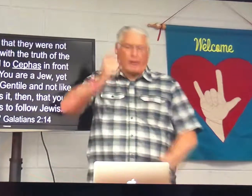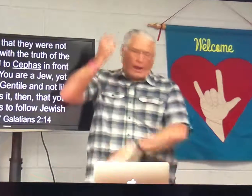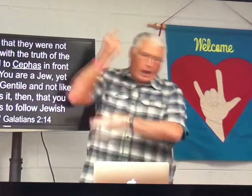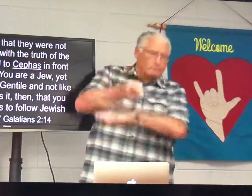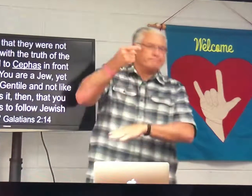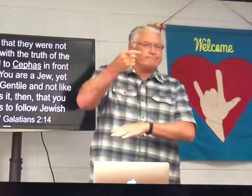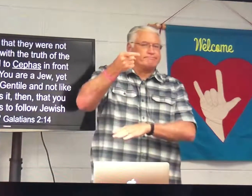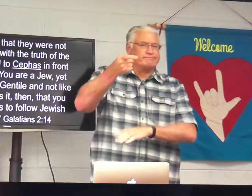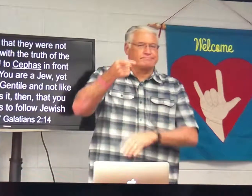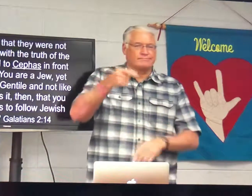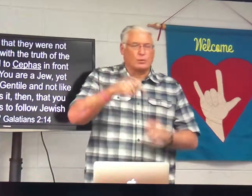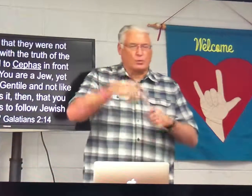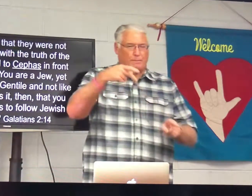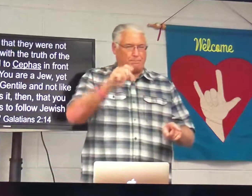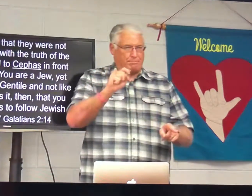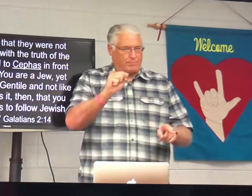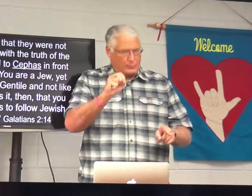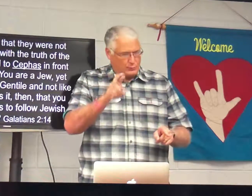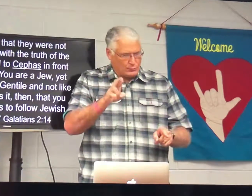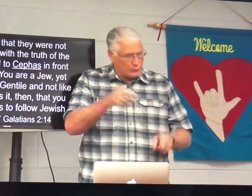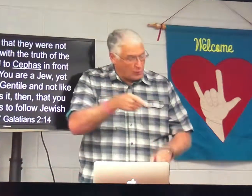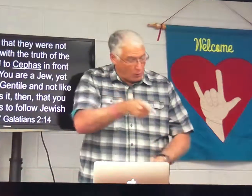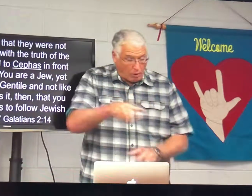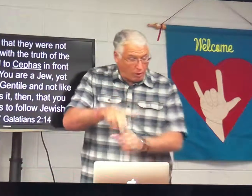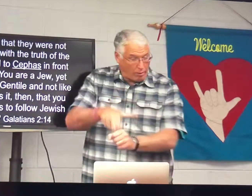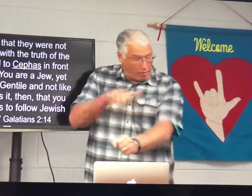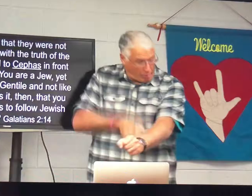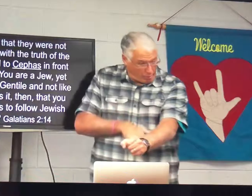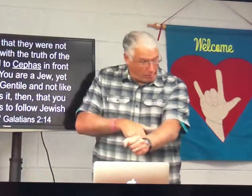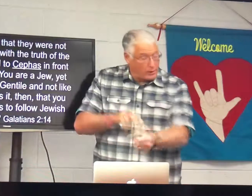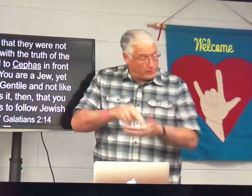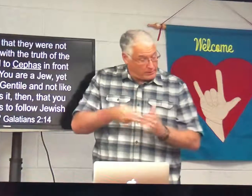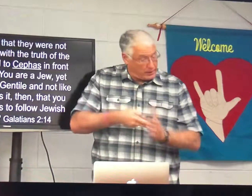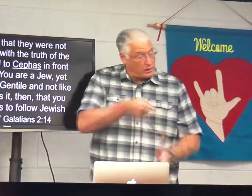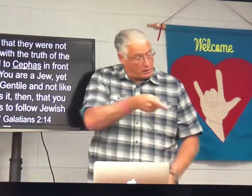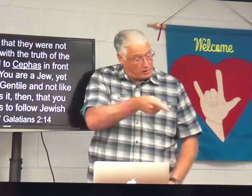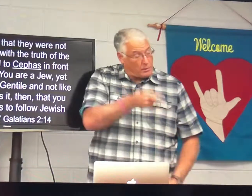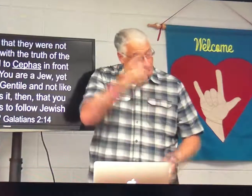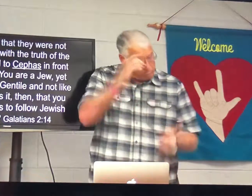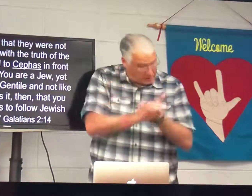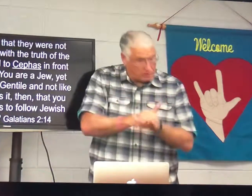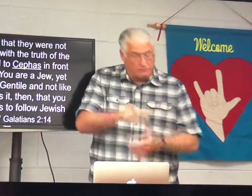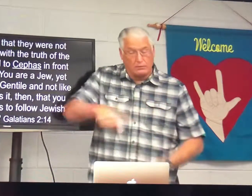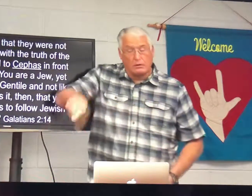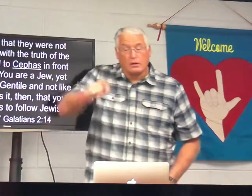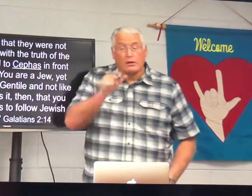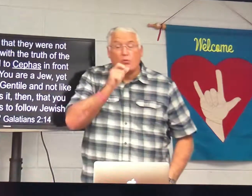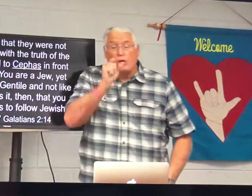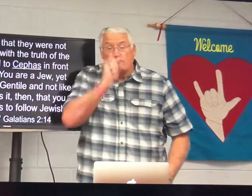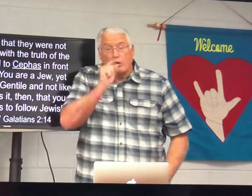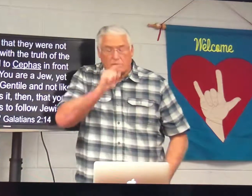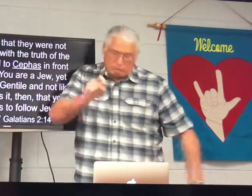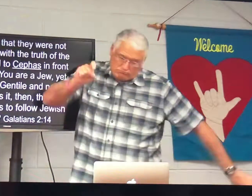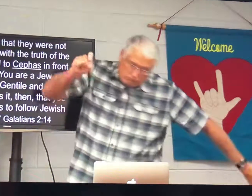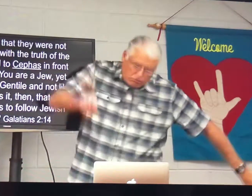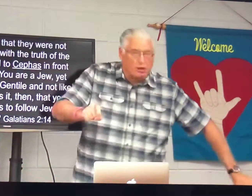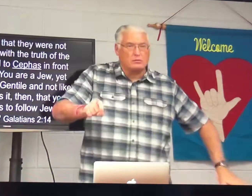to Tommy John surgery. Worked his way back last year, a 12-game winner for the Rays